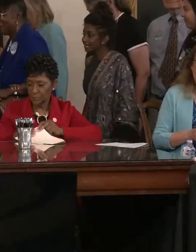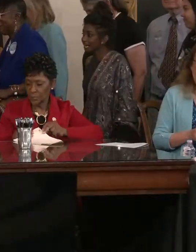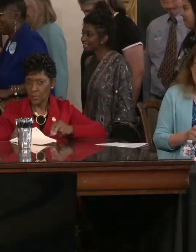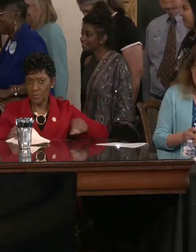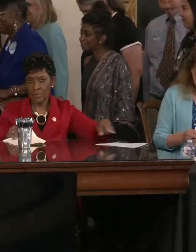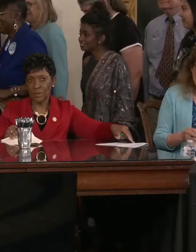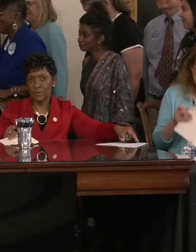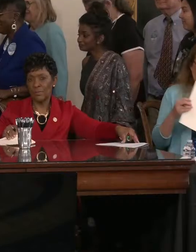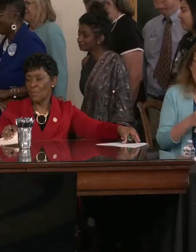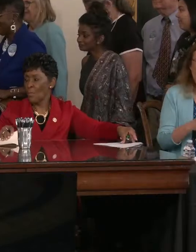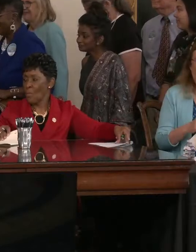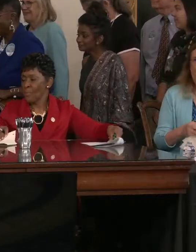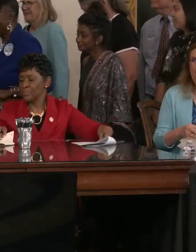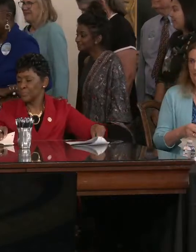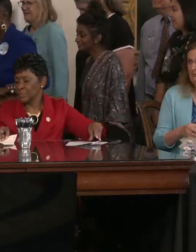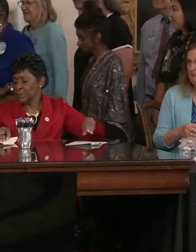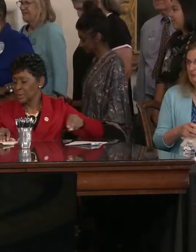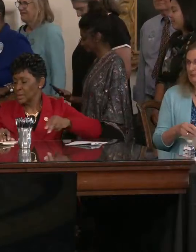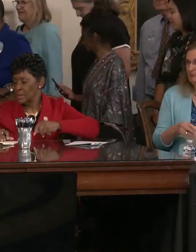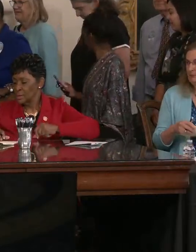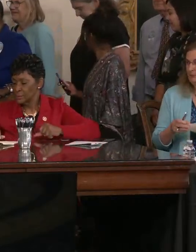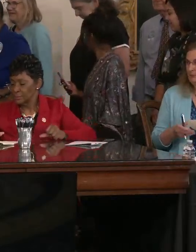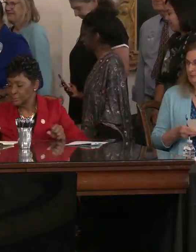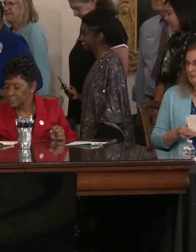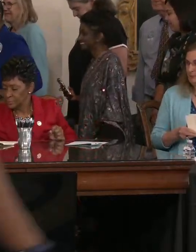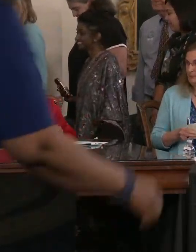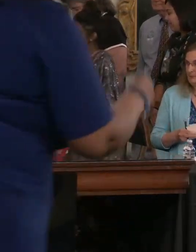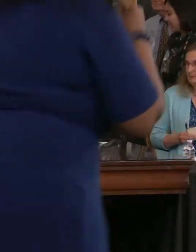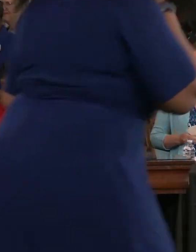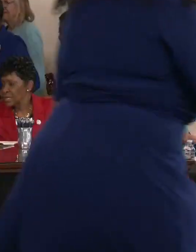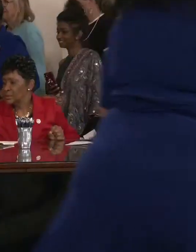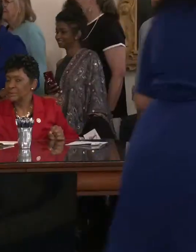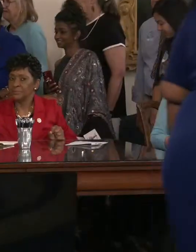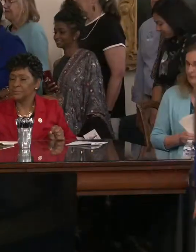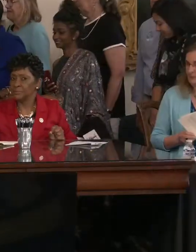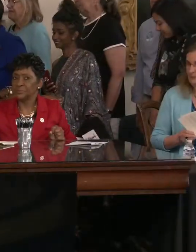House Bill 593. From the libraries,